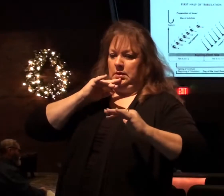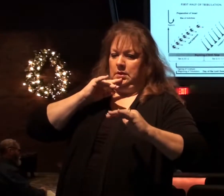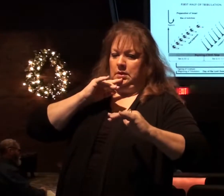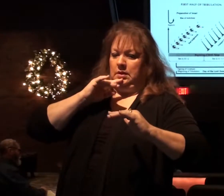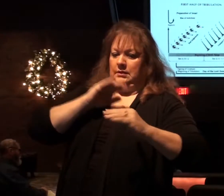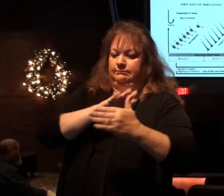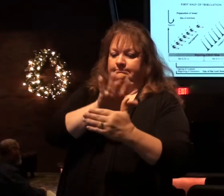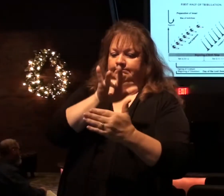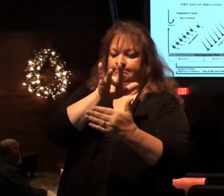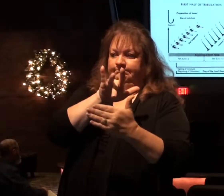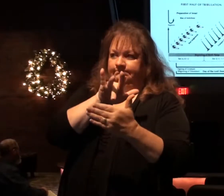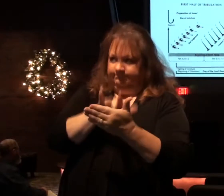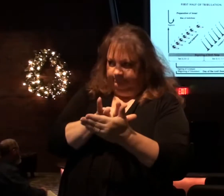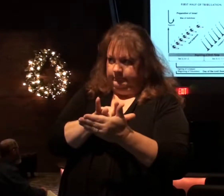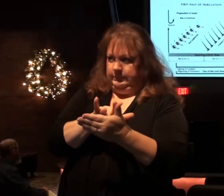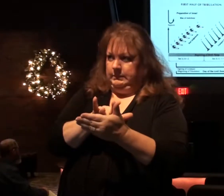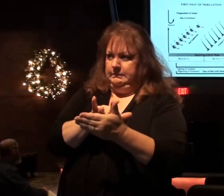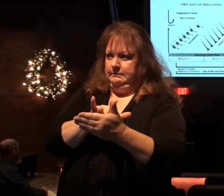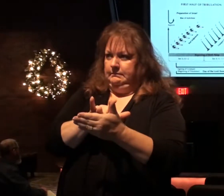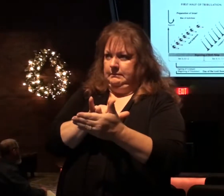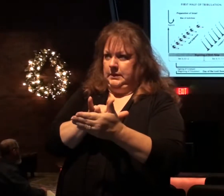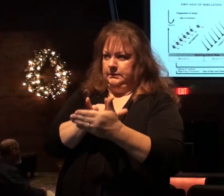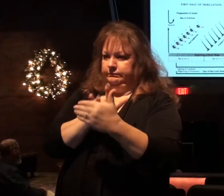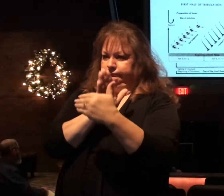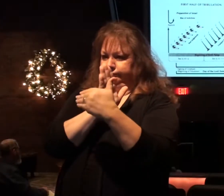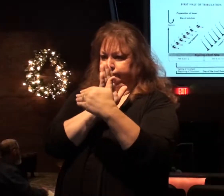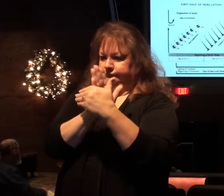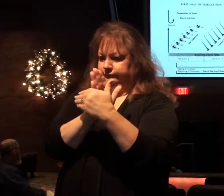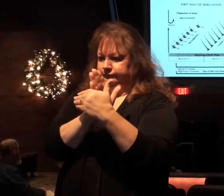to the middle of the 7-year period.